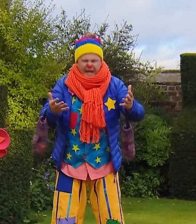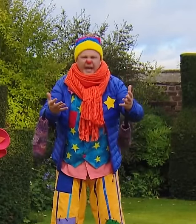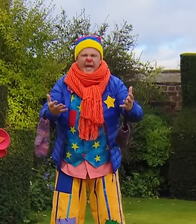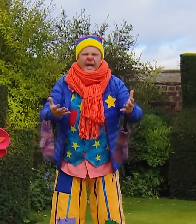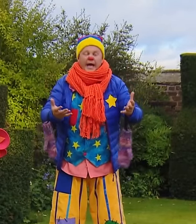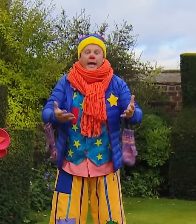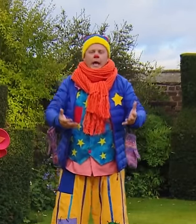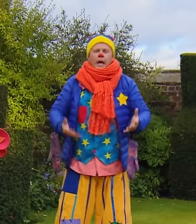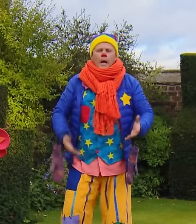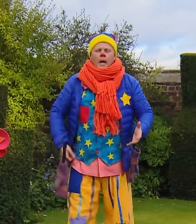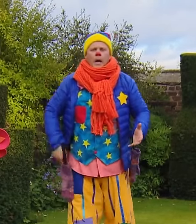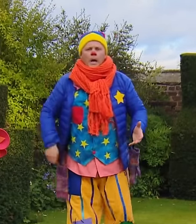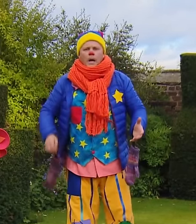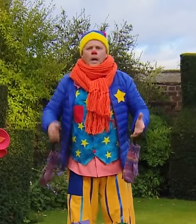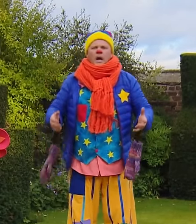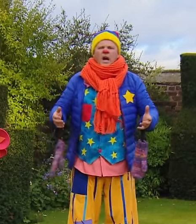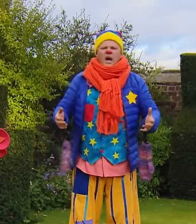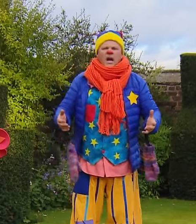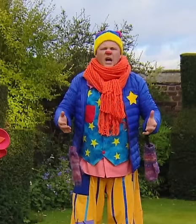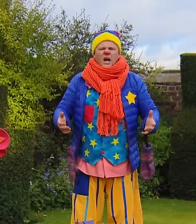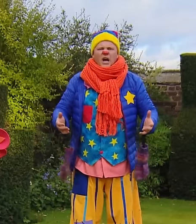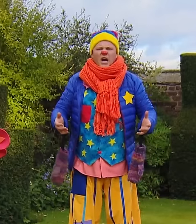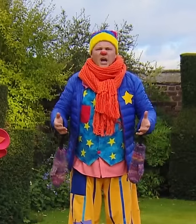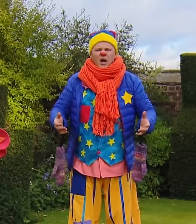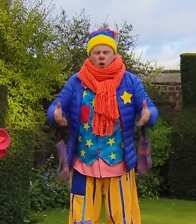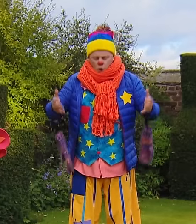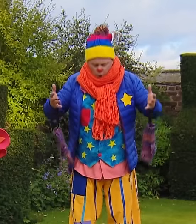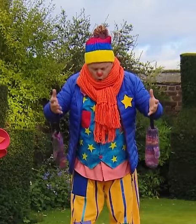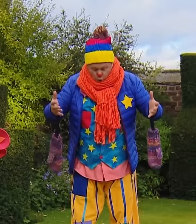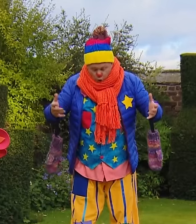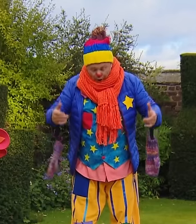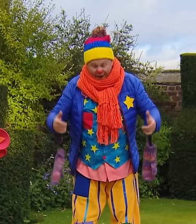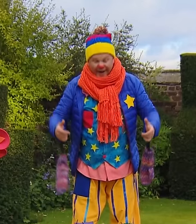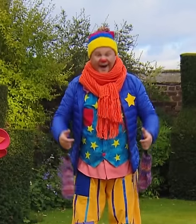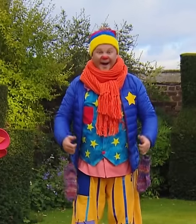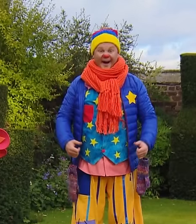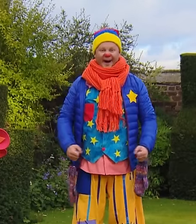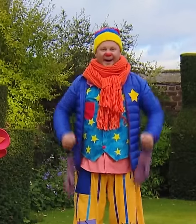Mr. Tumble, try stretching by touching your toes. Oh.